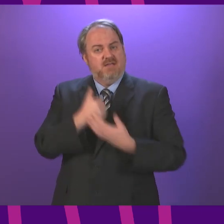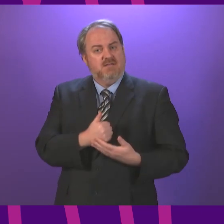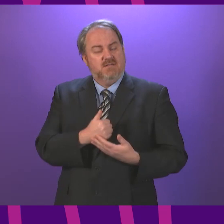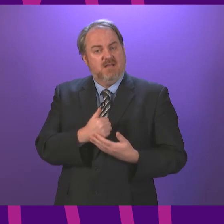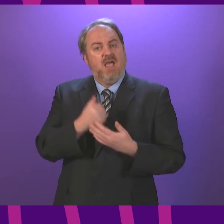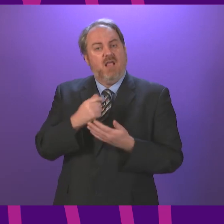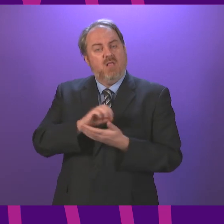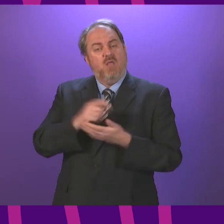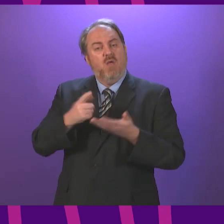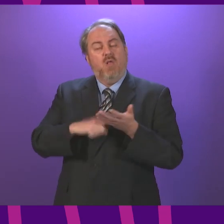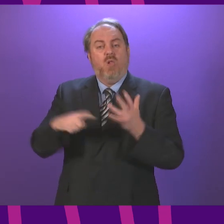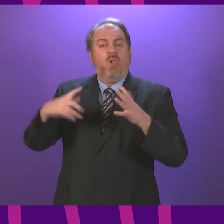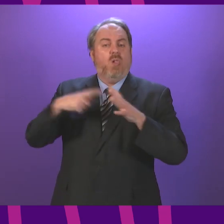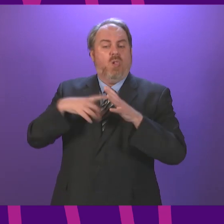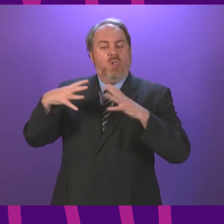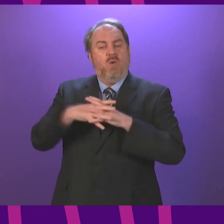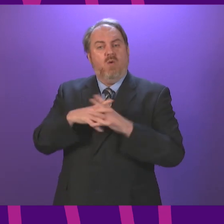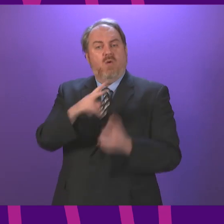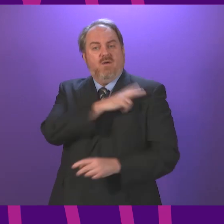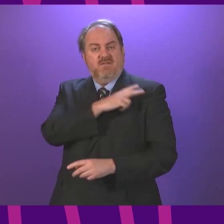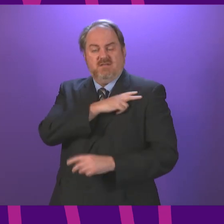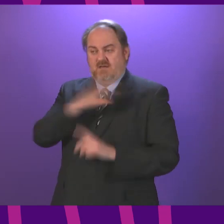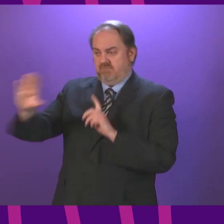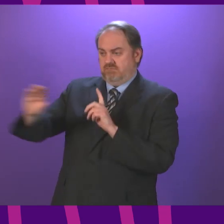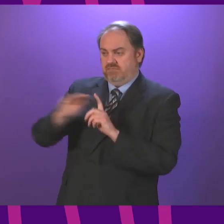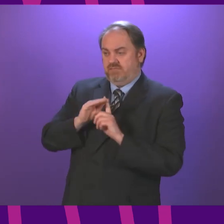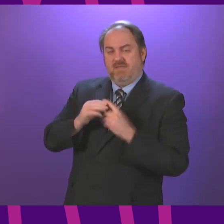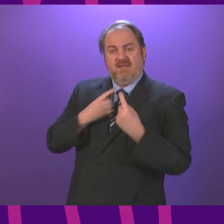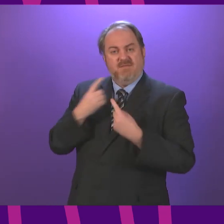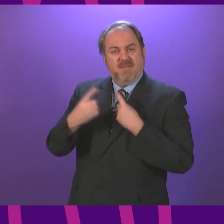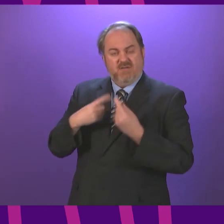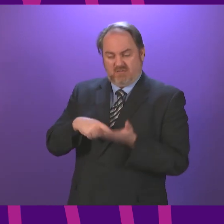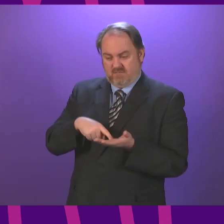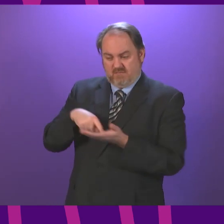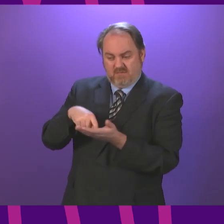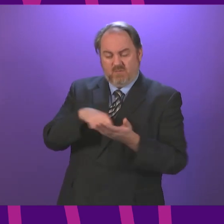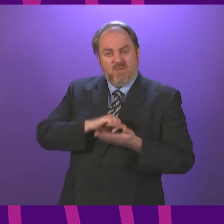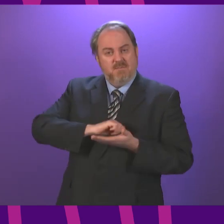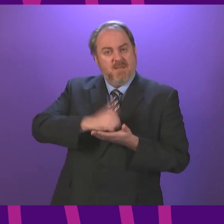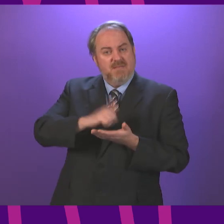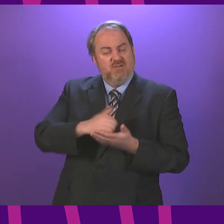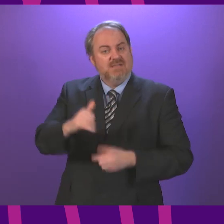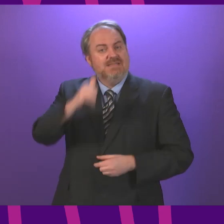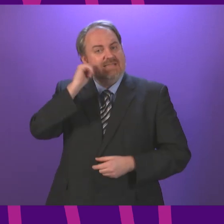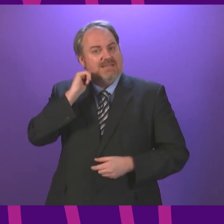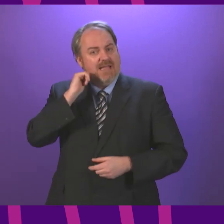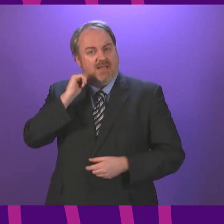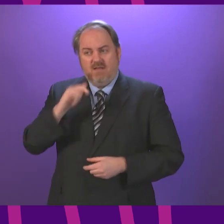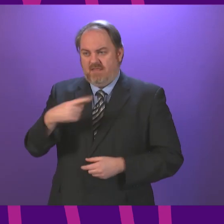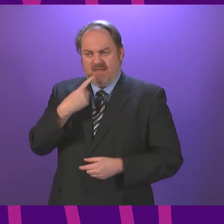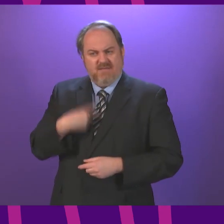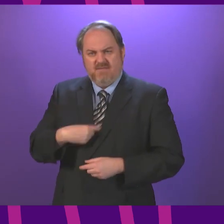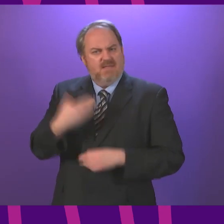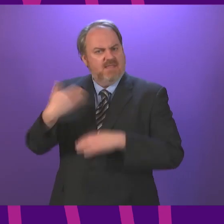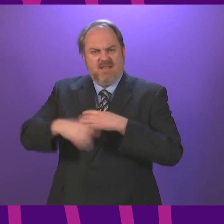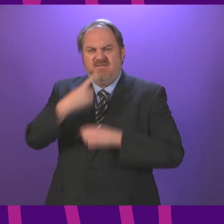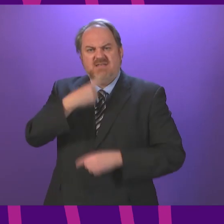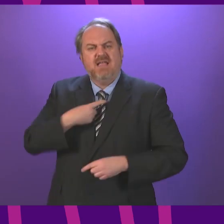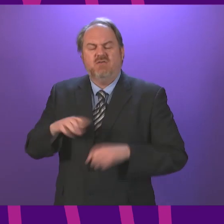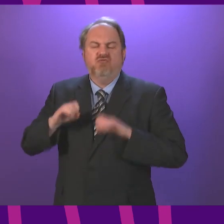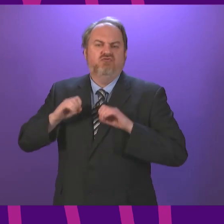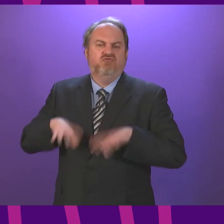law officer summarised in the note that was published in advance of yesterday, was that there was no question that the case should be dropped. On the